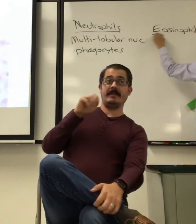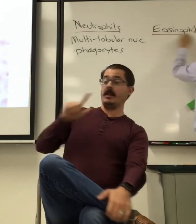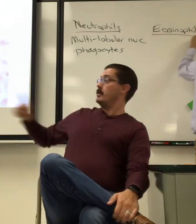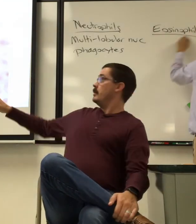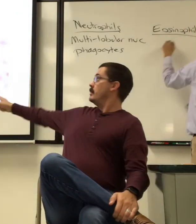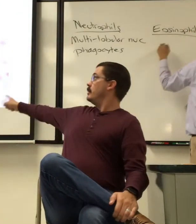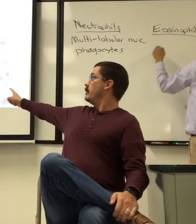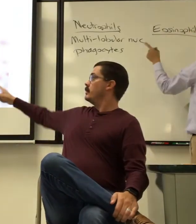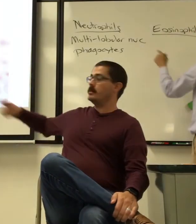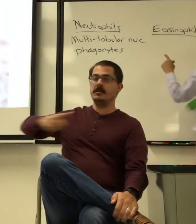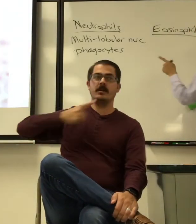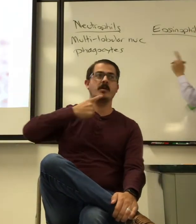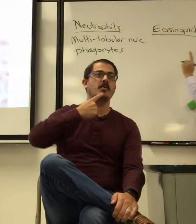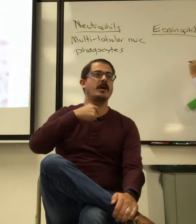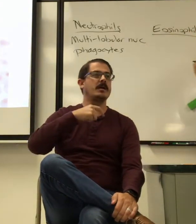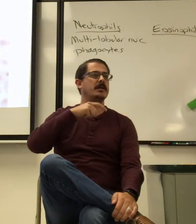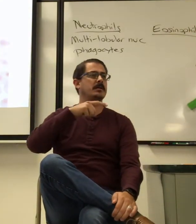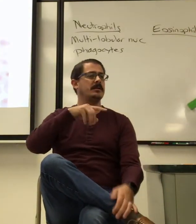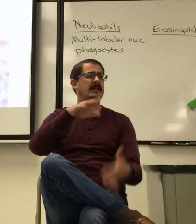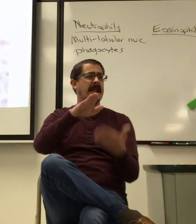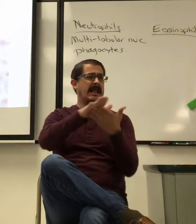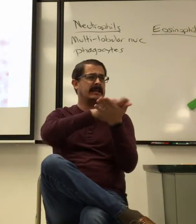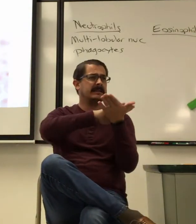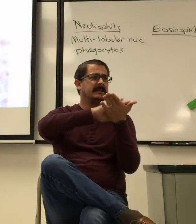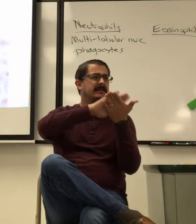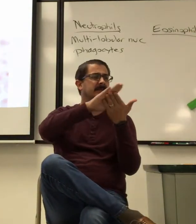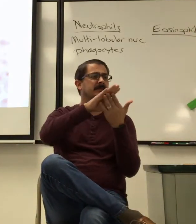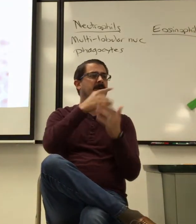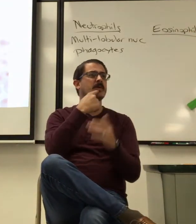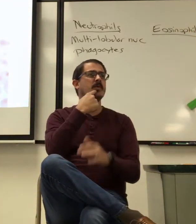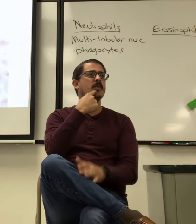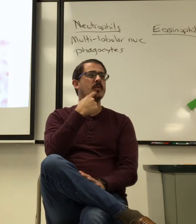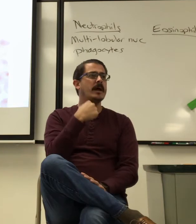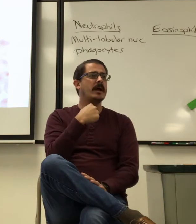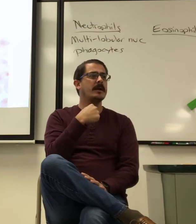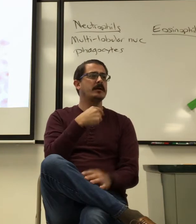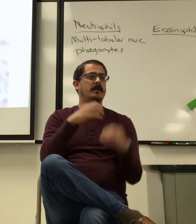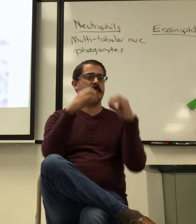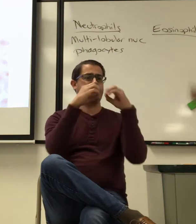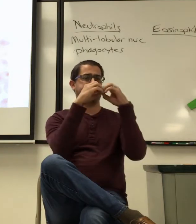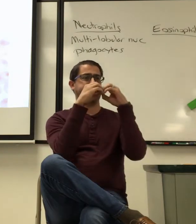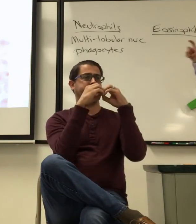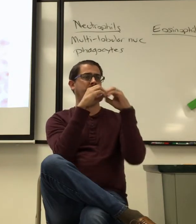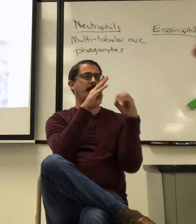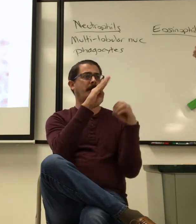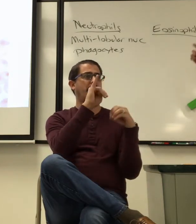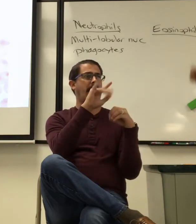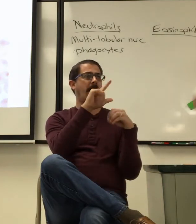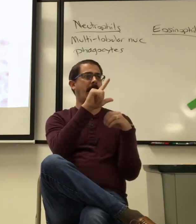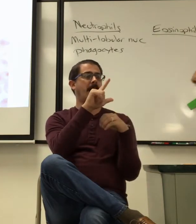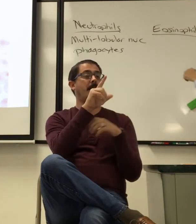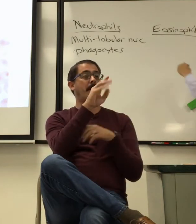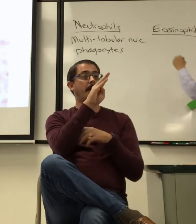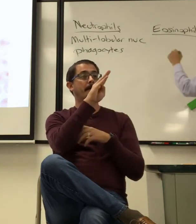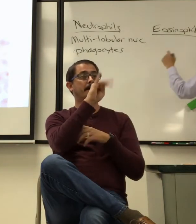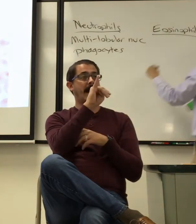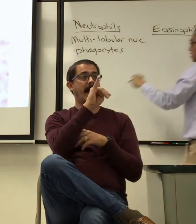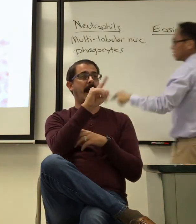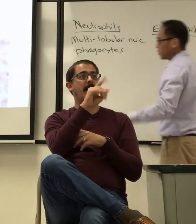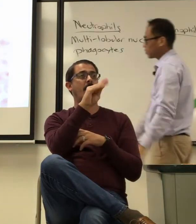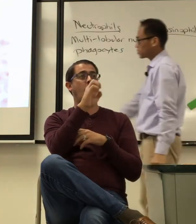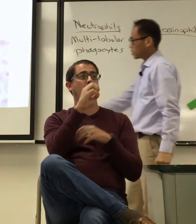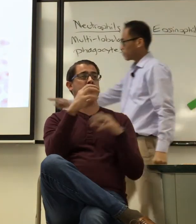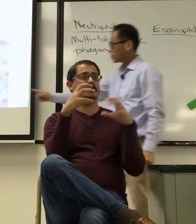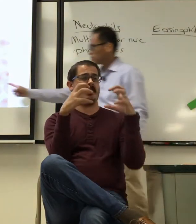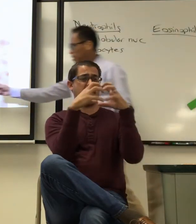Eosinophils. Look at that nice red bilobed nuke. Exactly 2 lobes connected